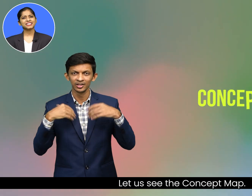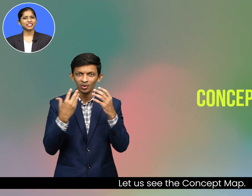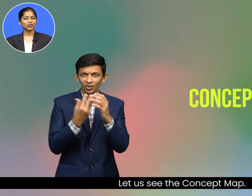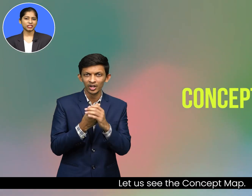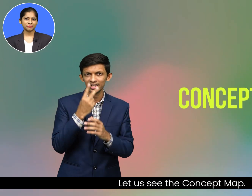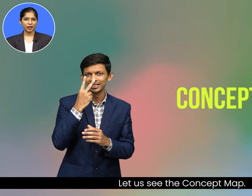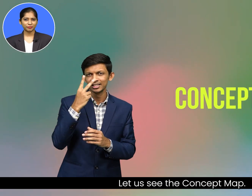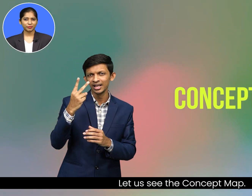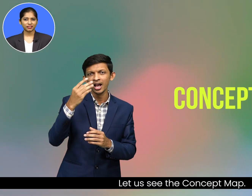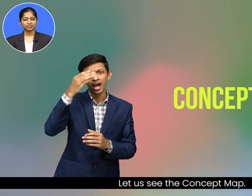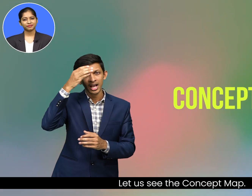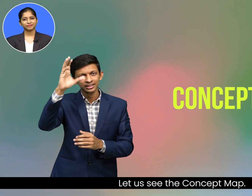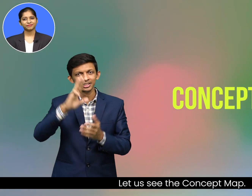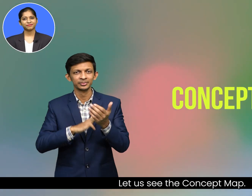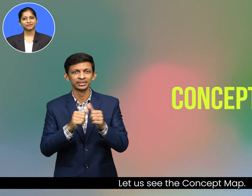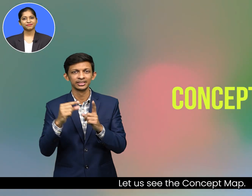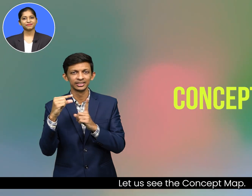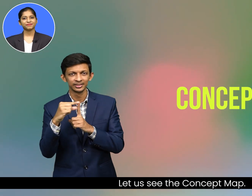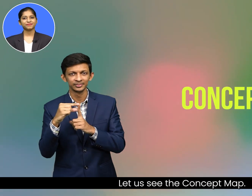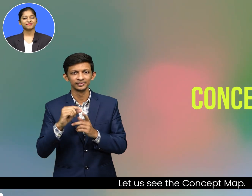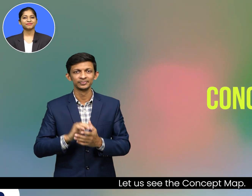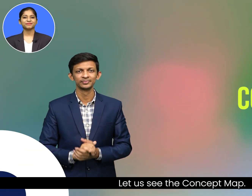Let us see the concept map.